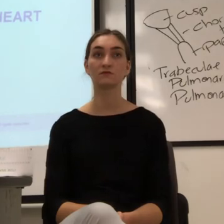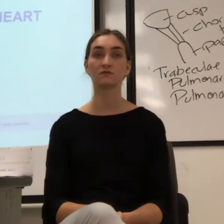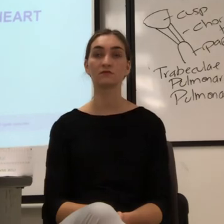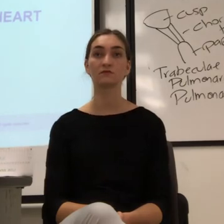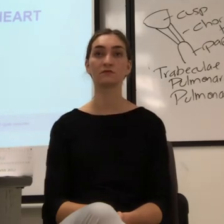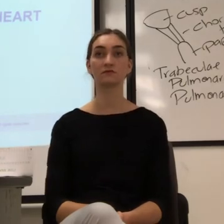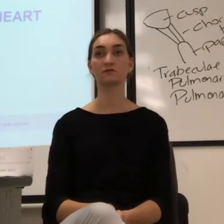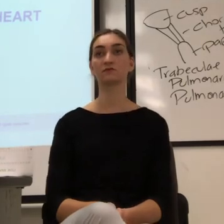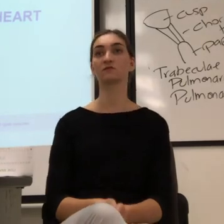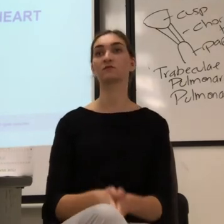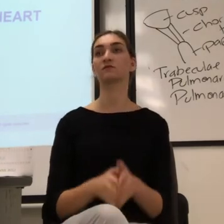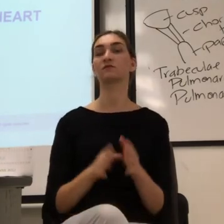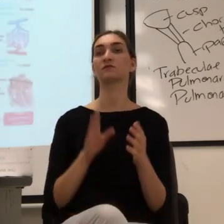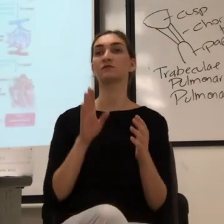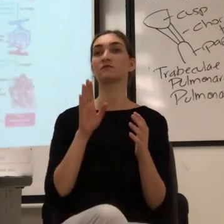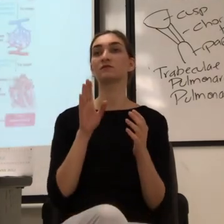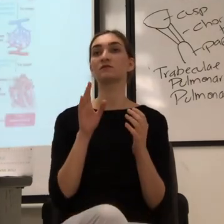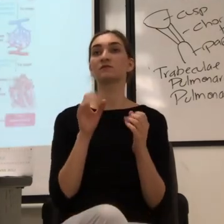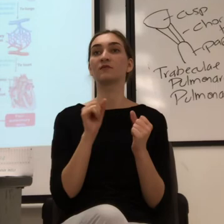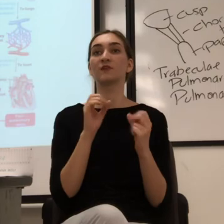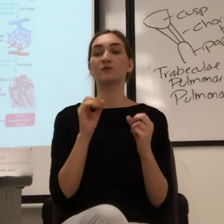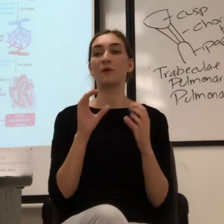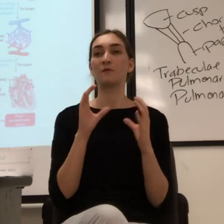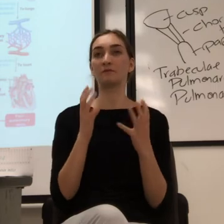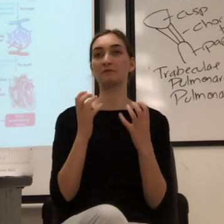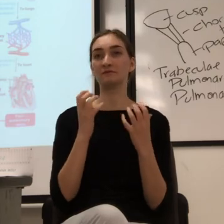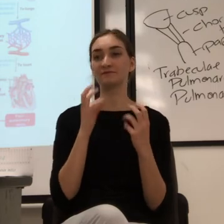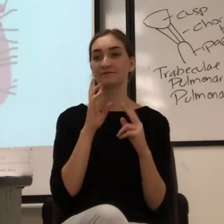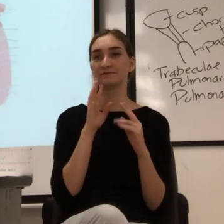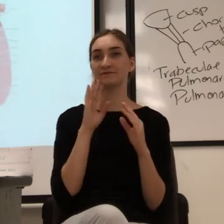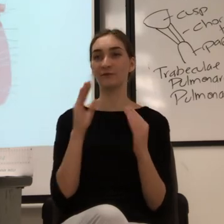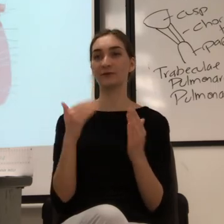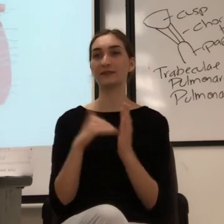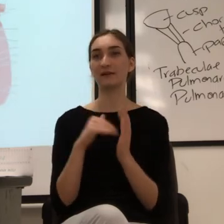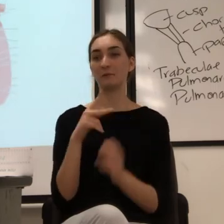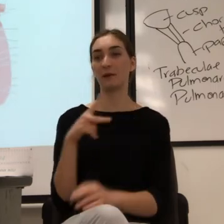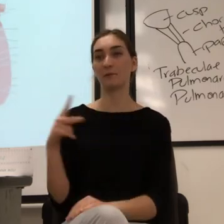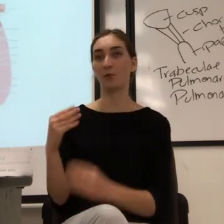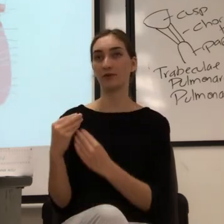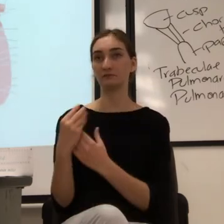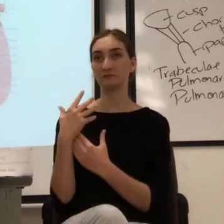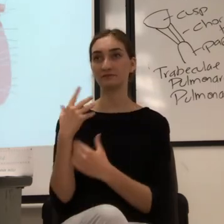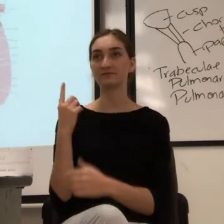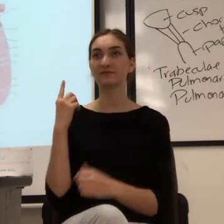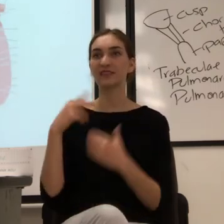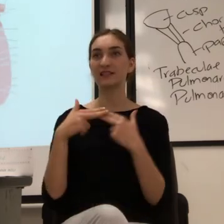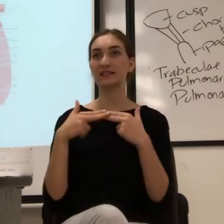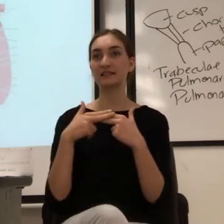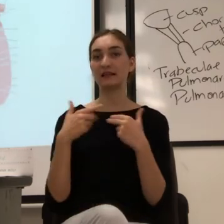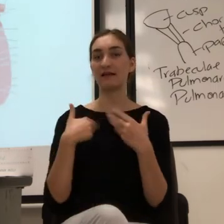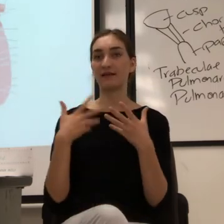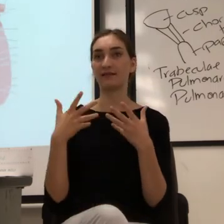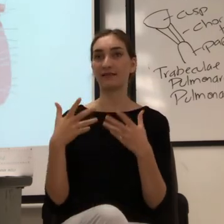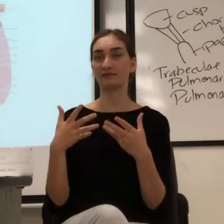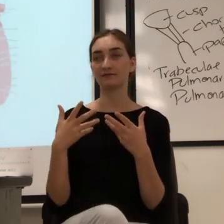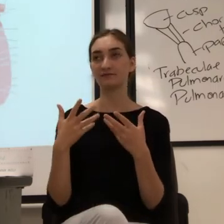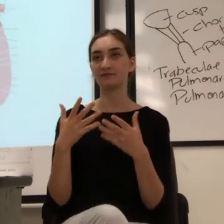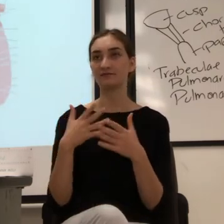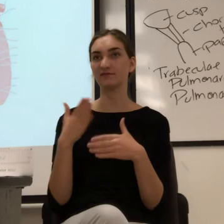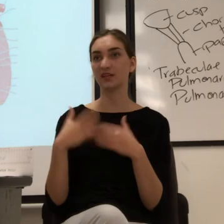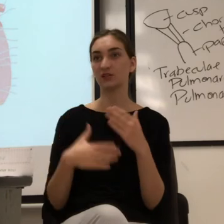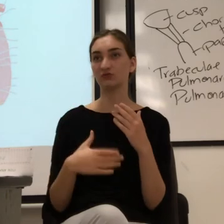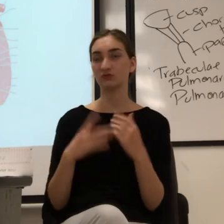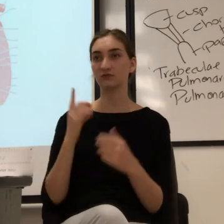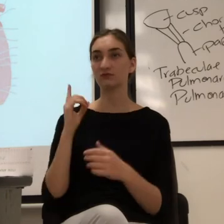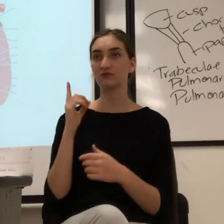All right, let's reconvene. I want to go back to the PowerPoints here. And this is the slide I kind of left off with, and